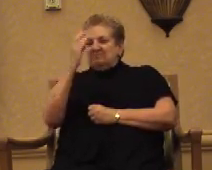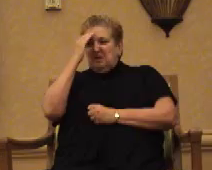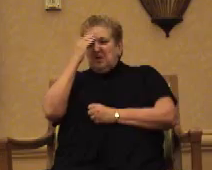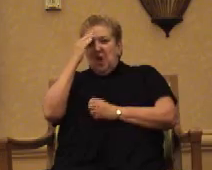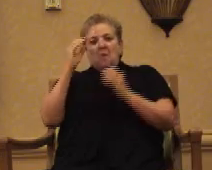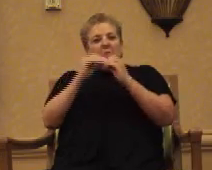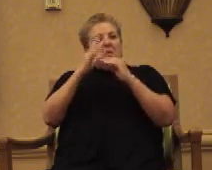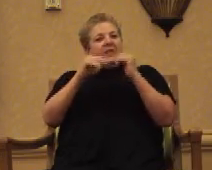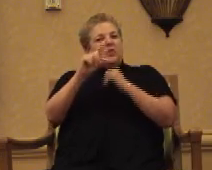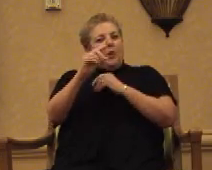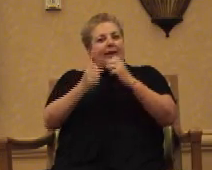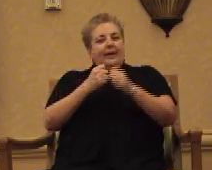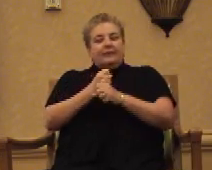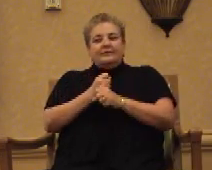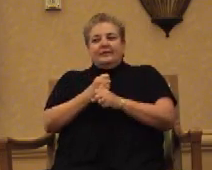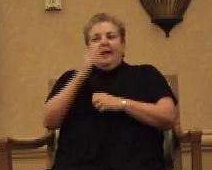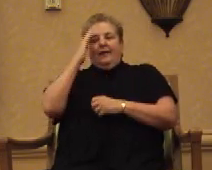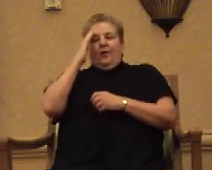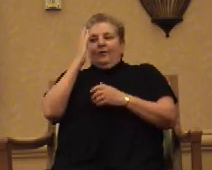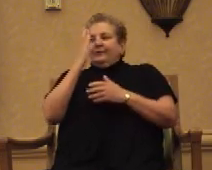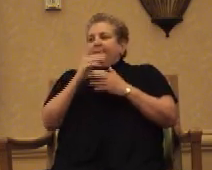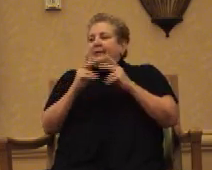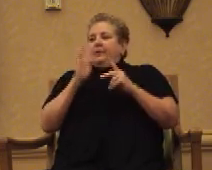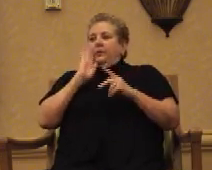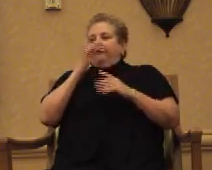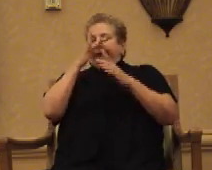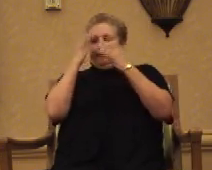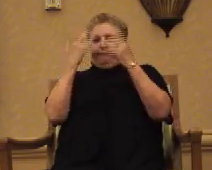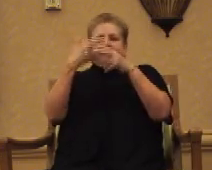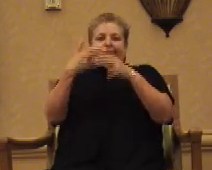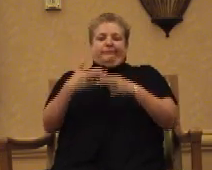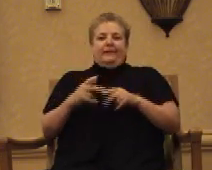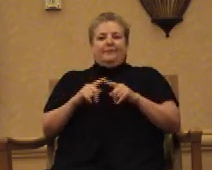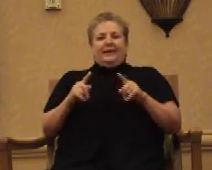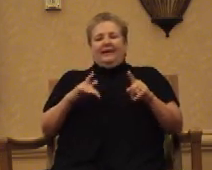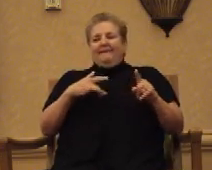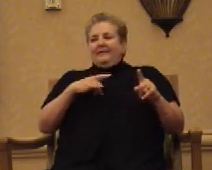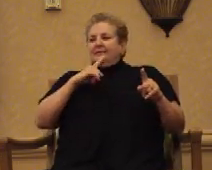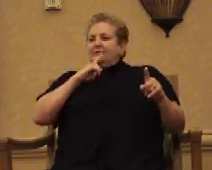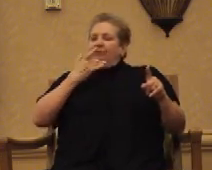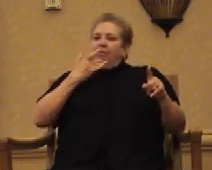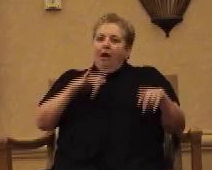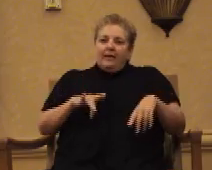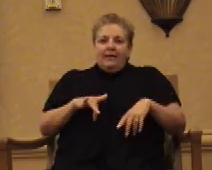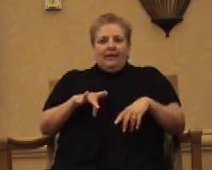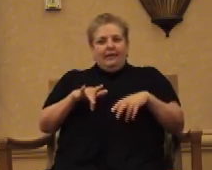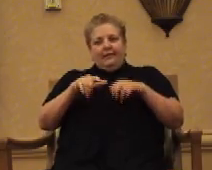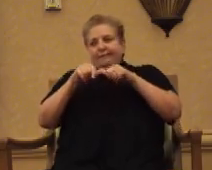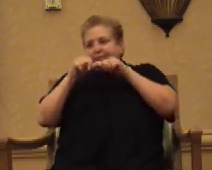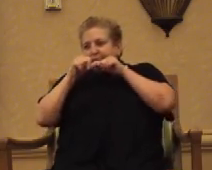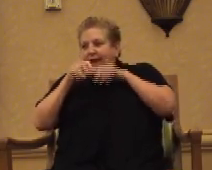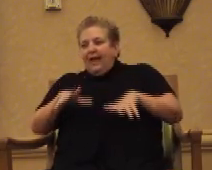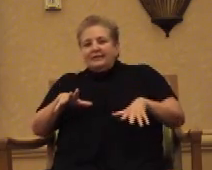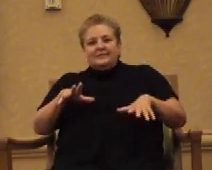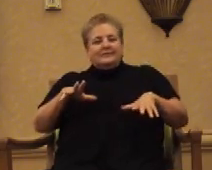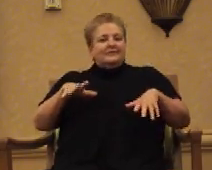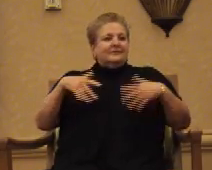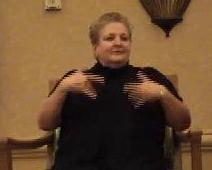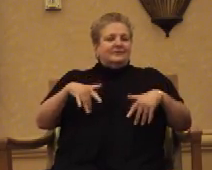forget somebody, but I just feel so lucky and blessed and fortunate to still